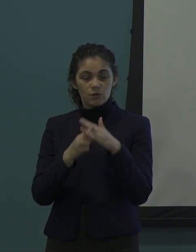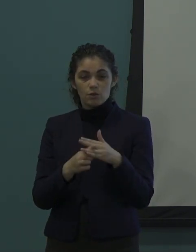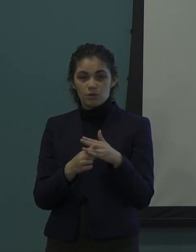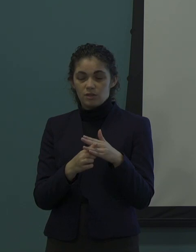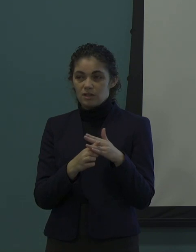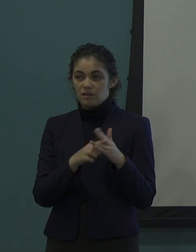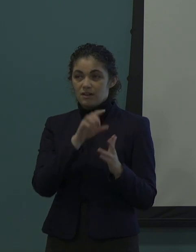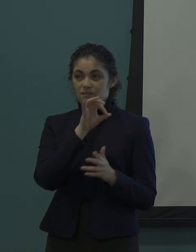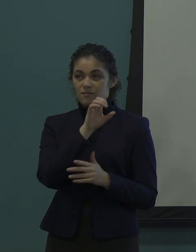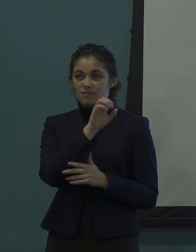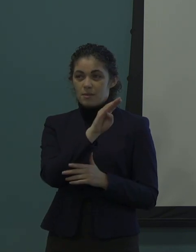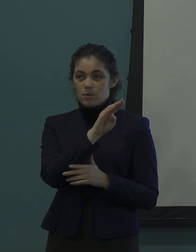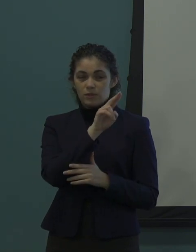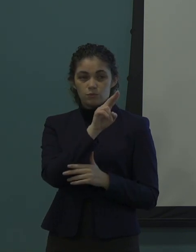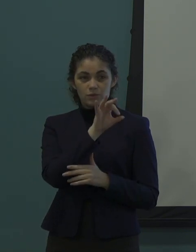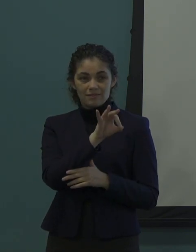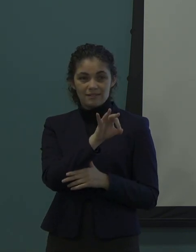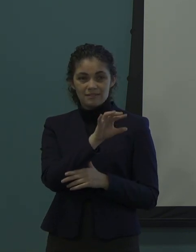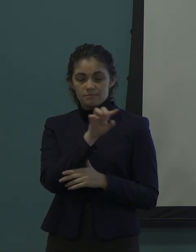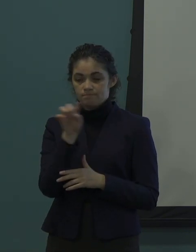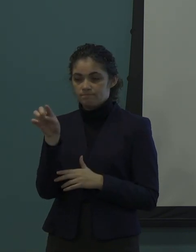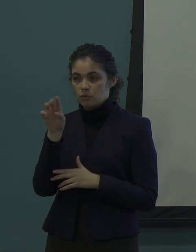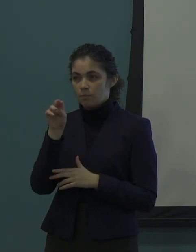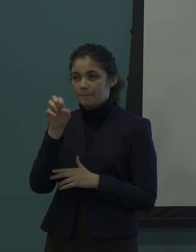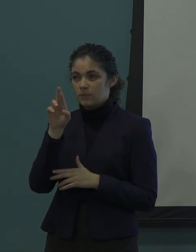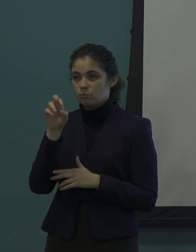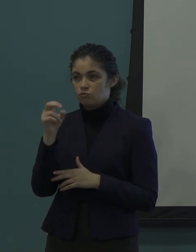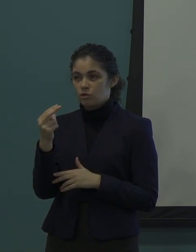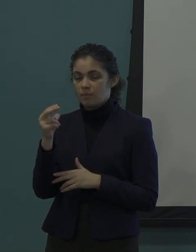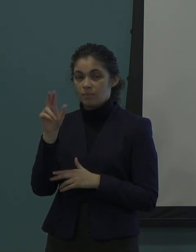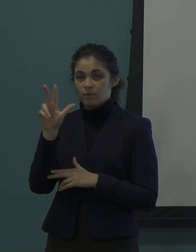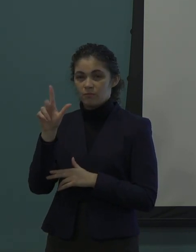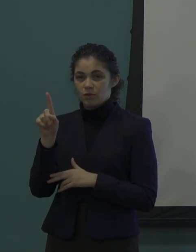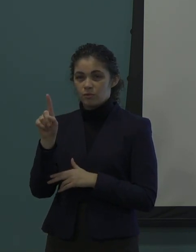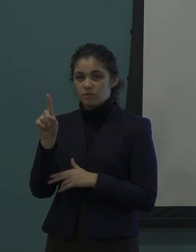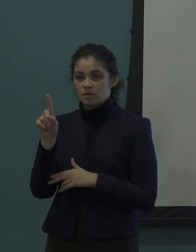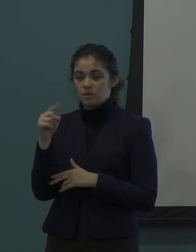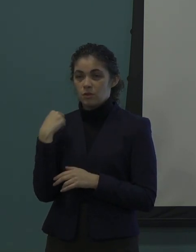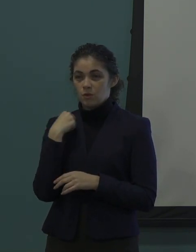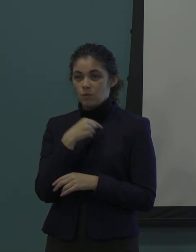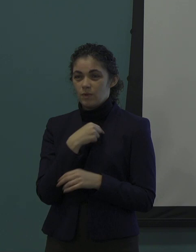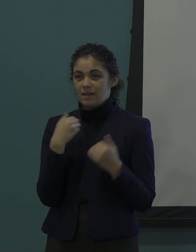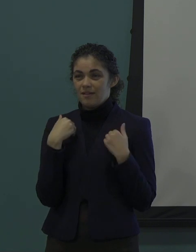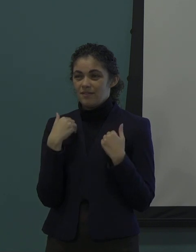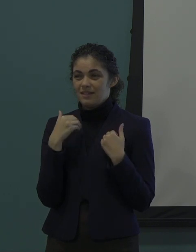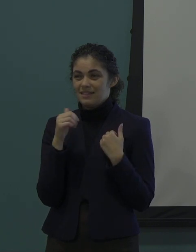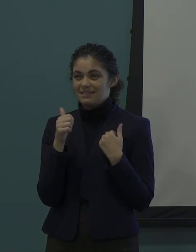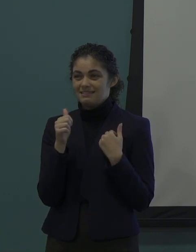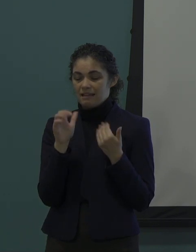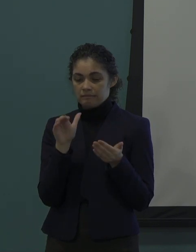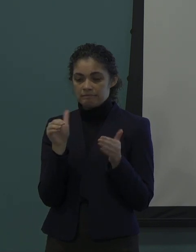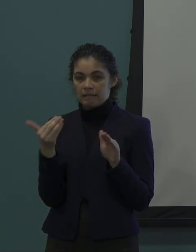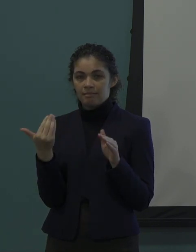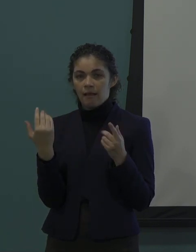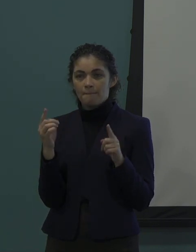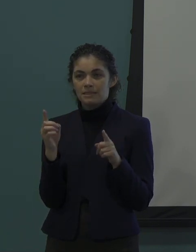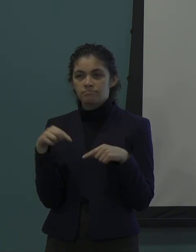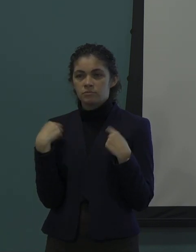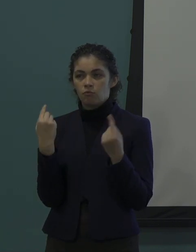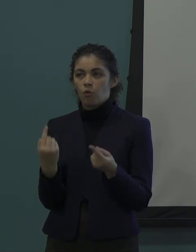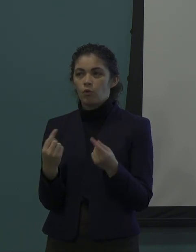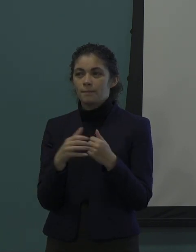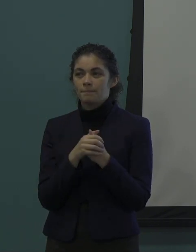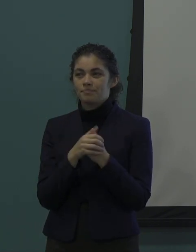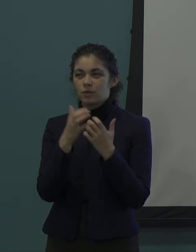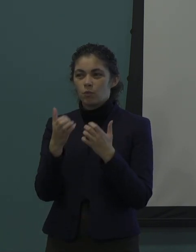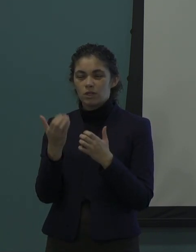onset is February 29th to March 31st. And we have 10 deaths to date. And again, I would